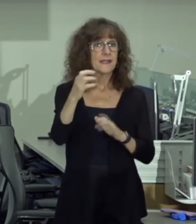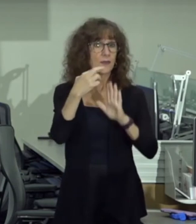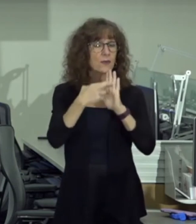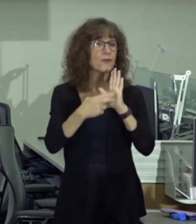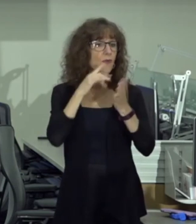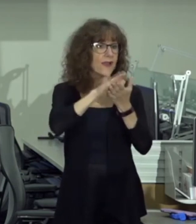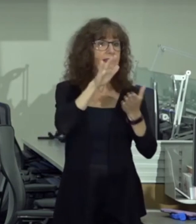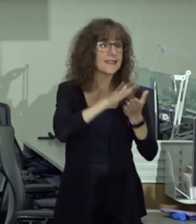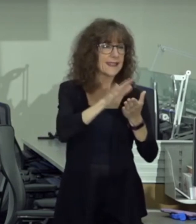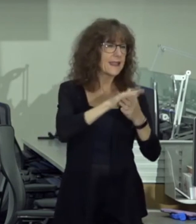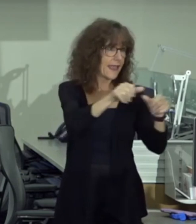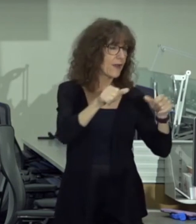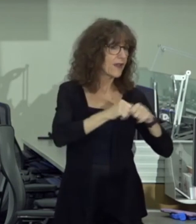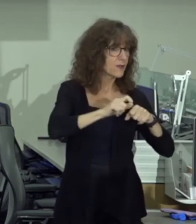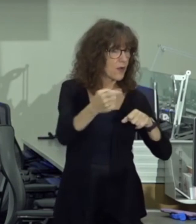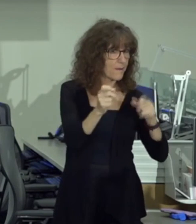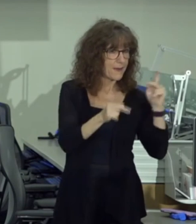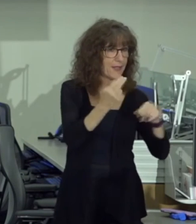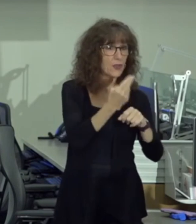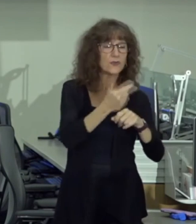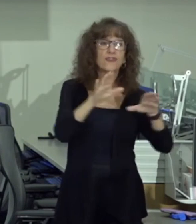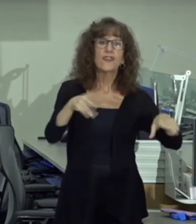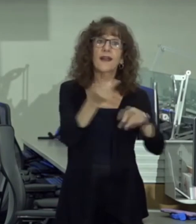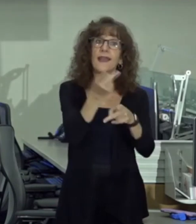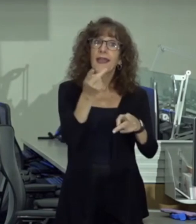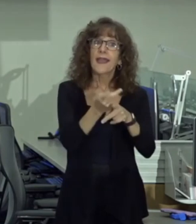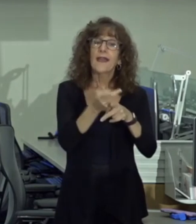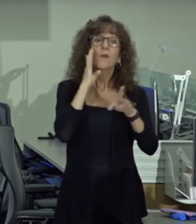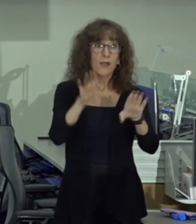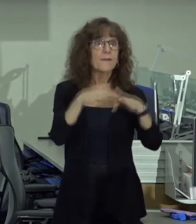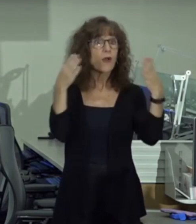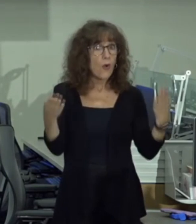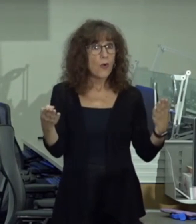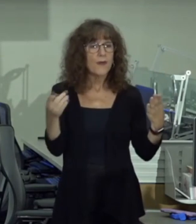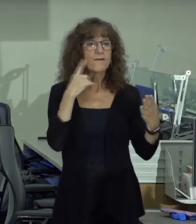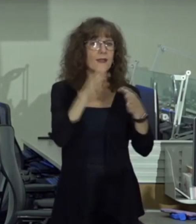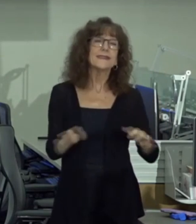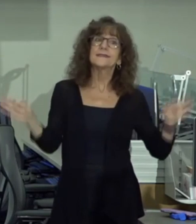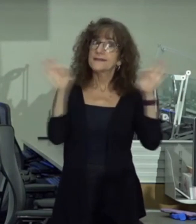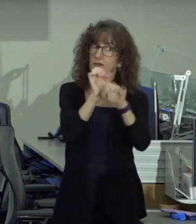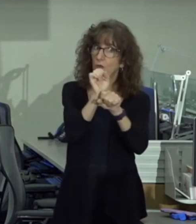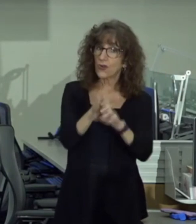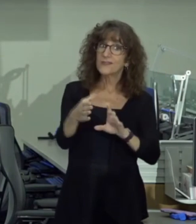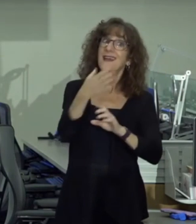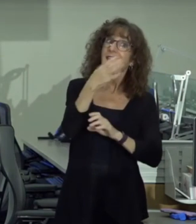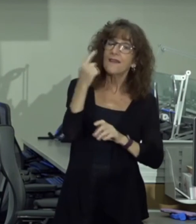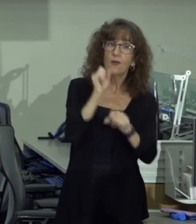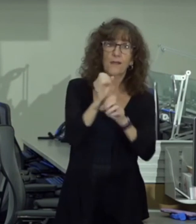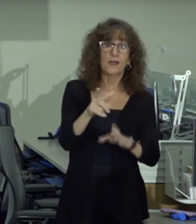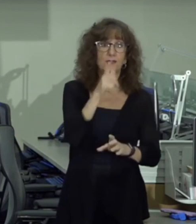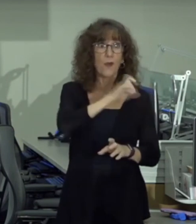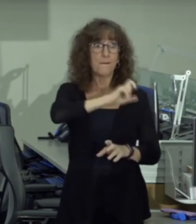cleaning high-usage surfaces. Child care facilities will be open for essential employees and for employees